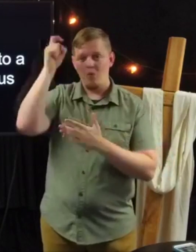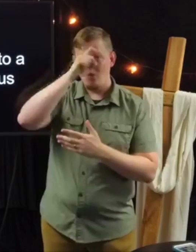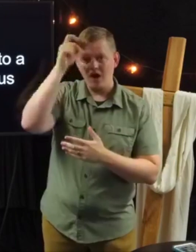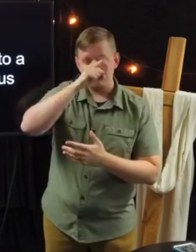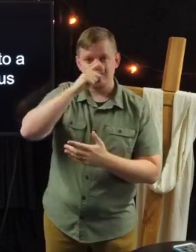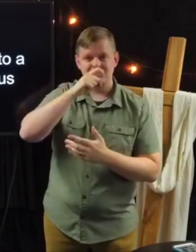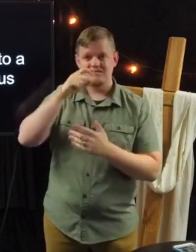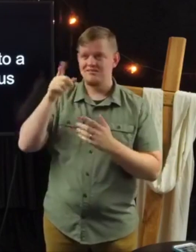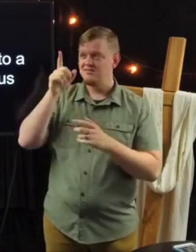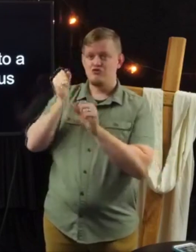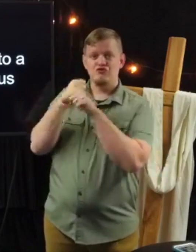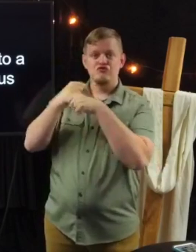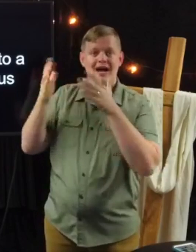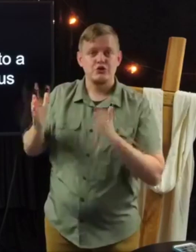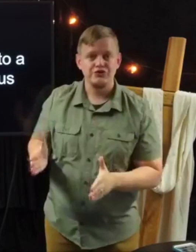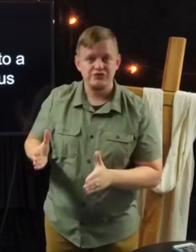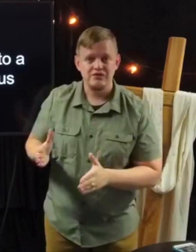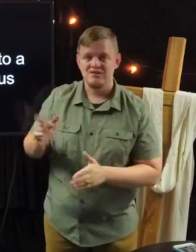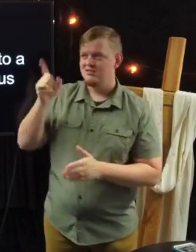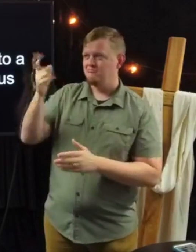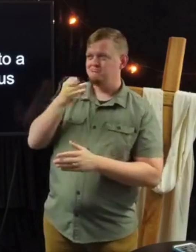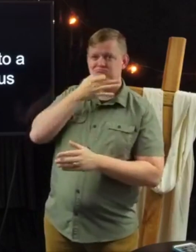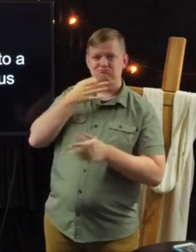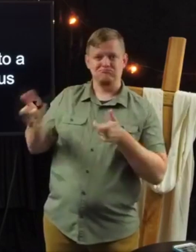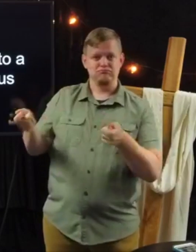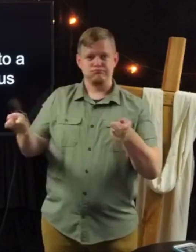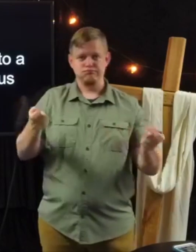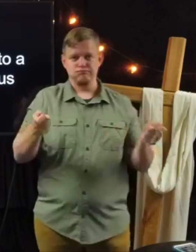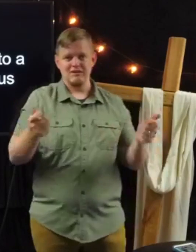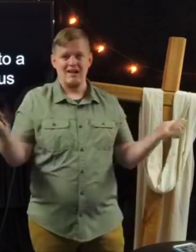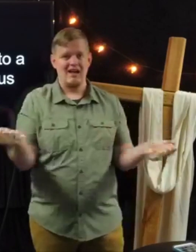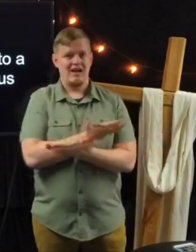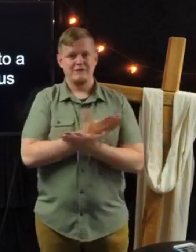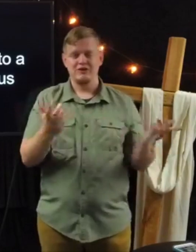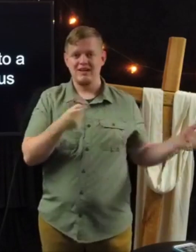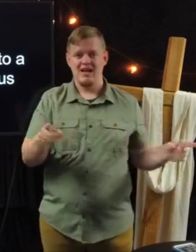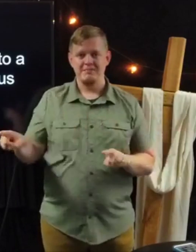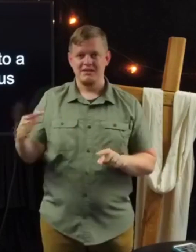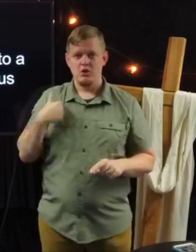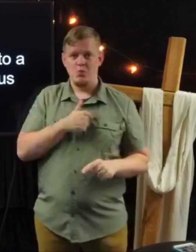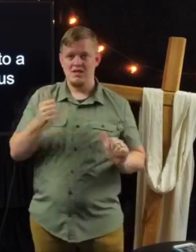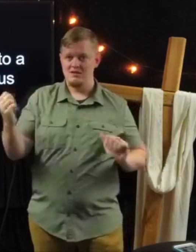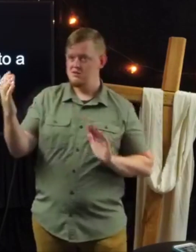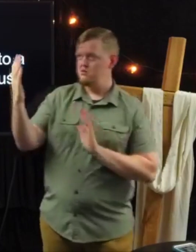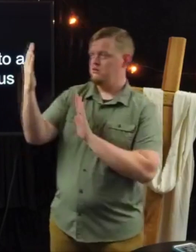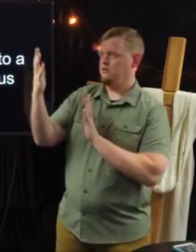He is all-knowing. He is all wisdom. He is creator. He is supreme authority. He has control over everything that's happening, and